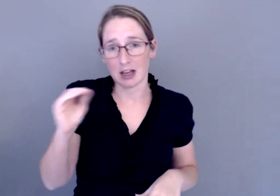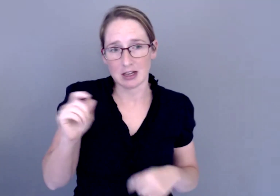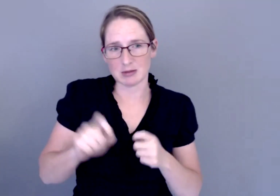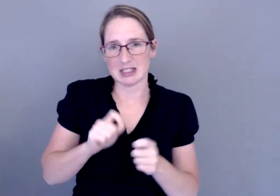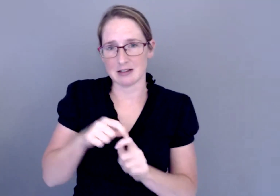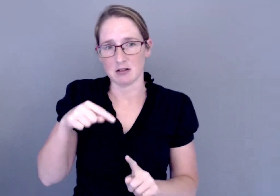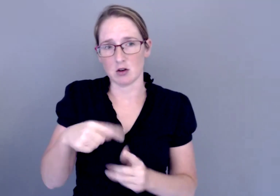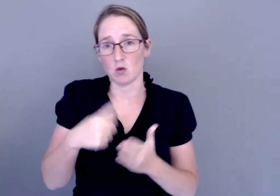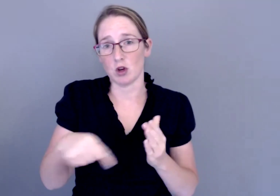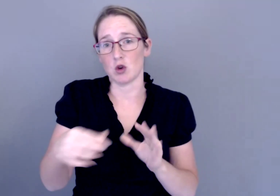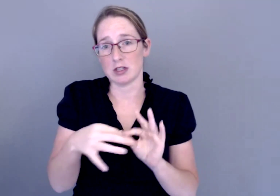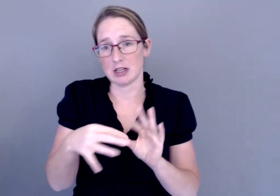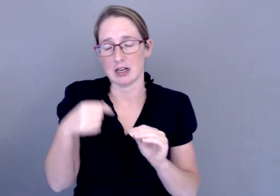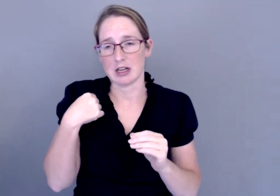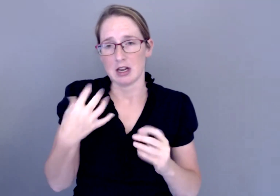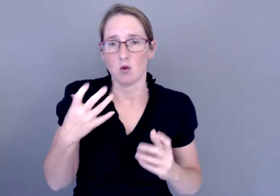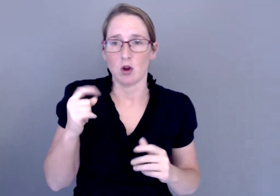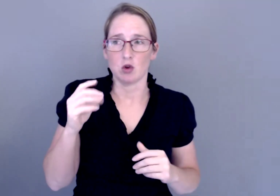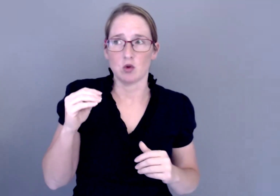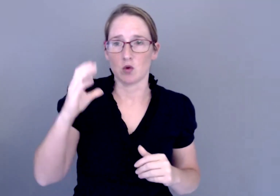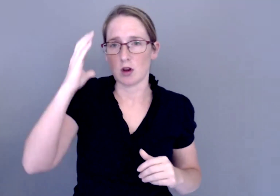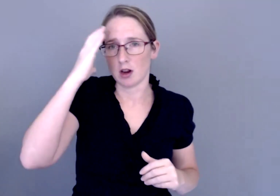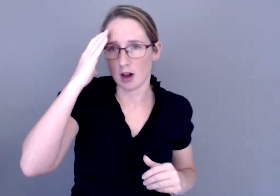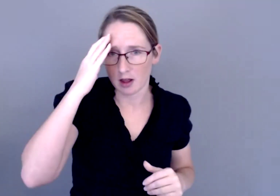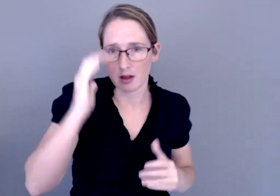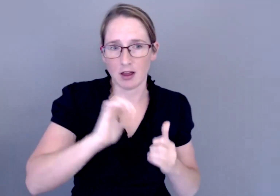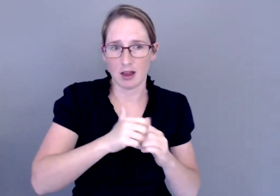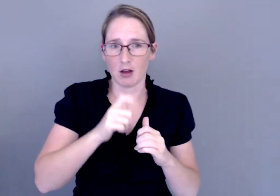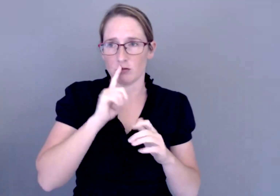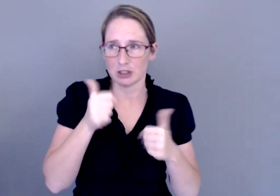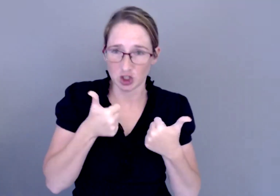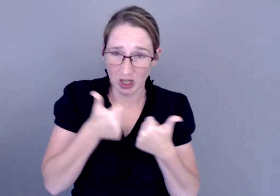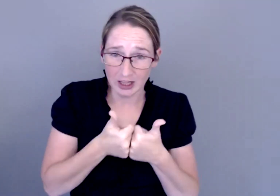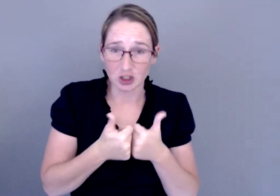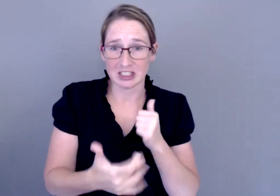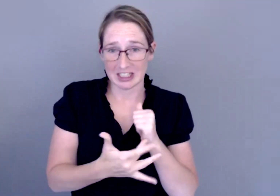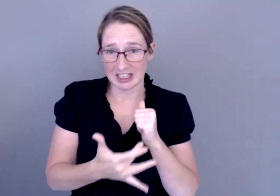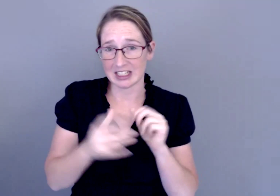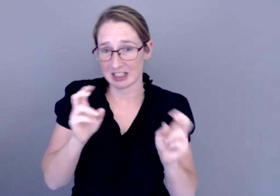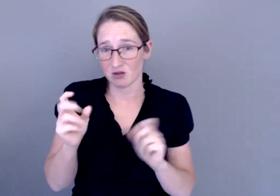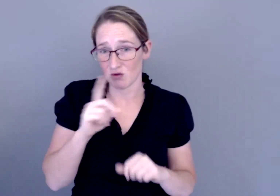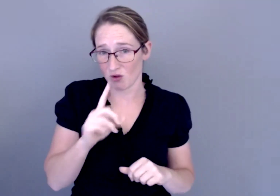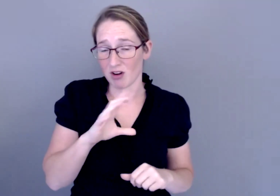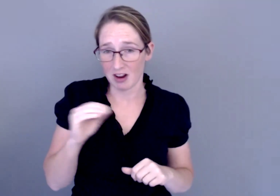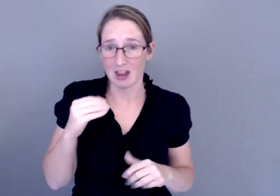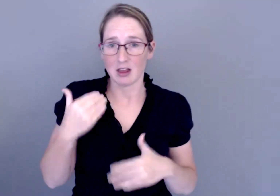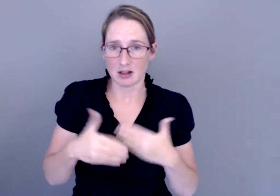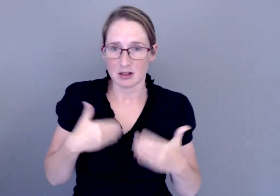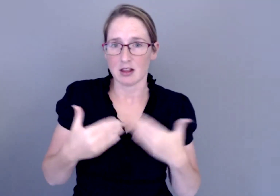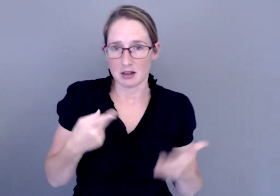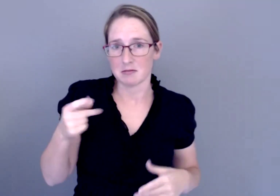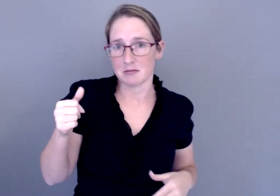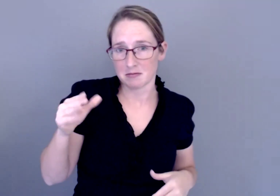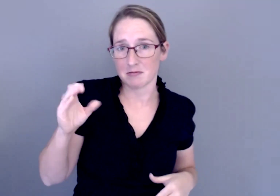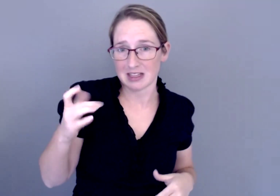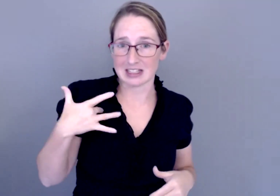specifically on what you're saying, I want to just acknowledge how challenging technology issues are and the pace at which state